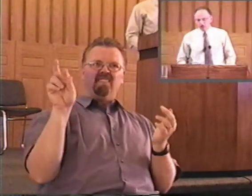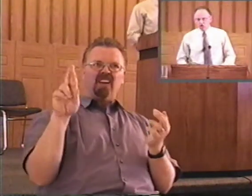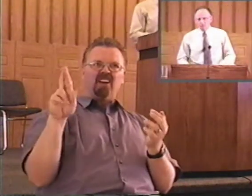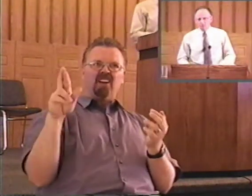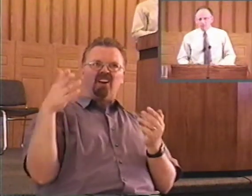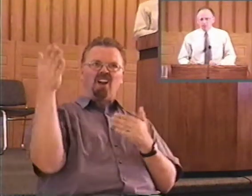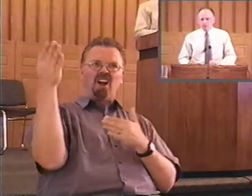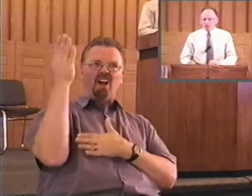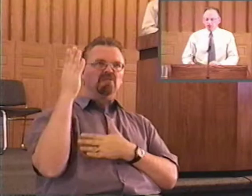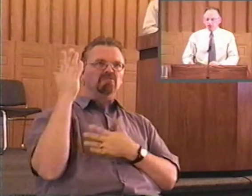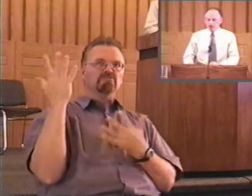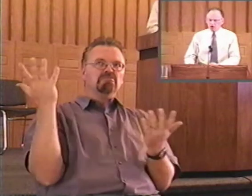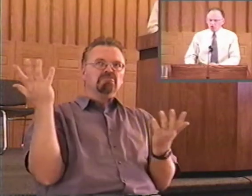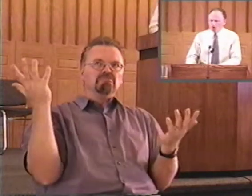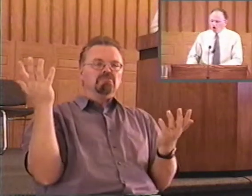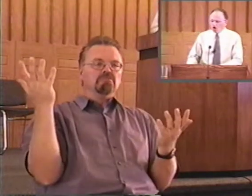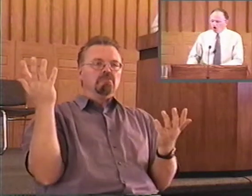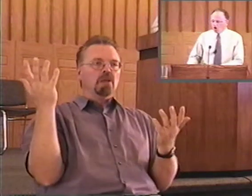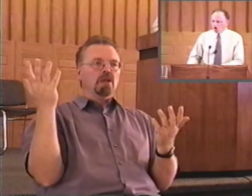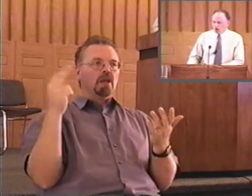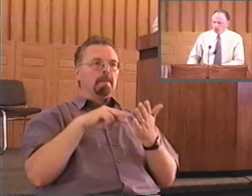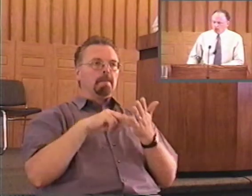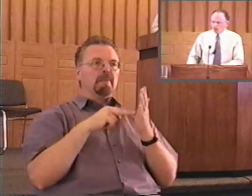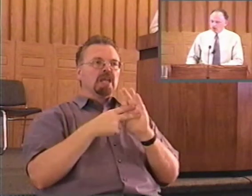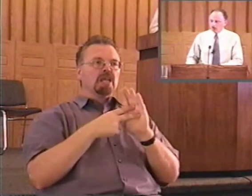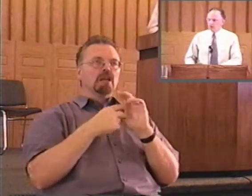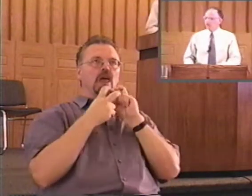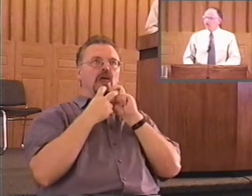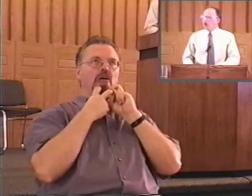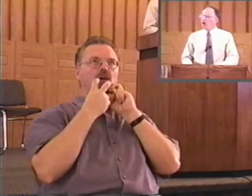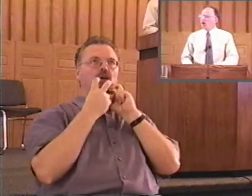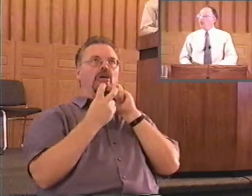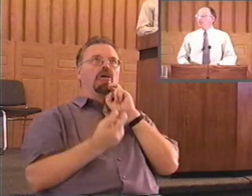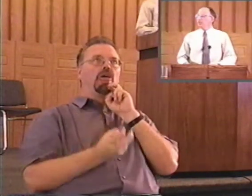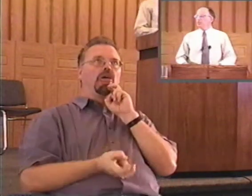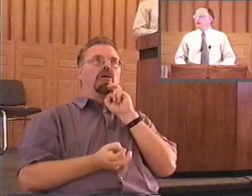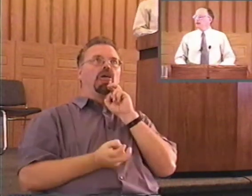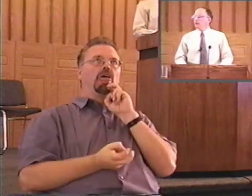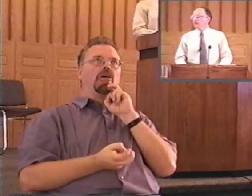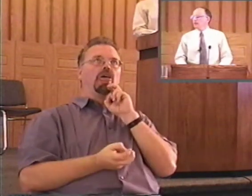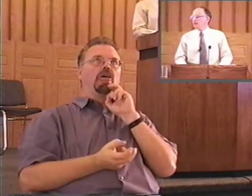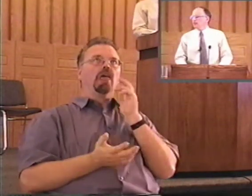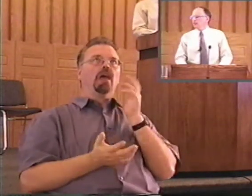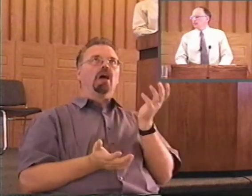To fear God means to be in awe of God.